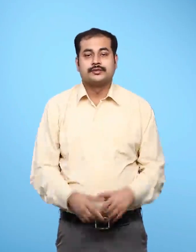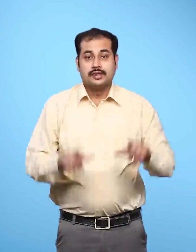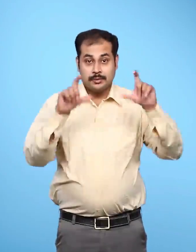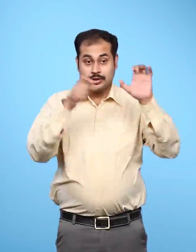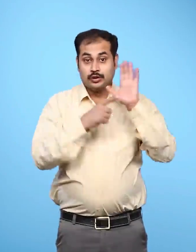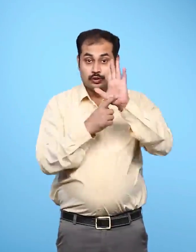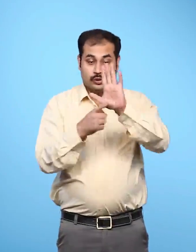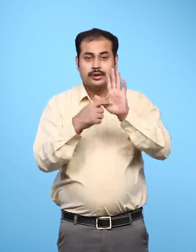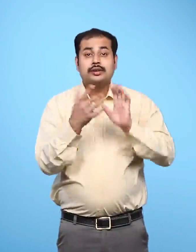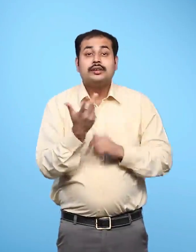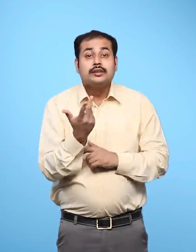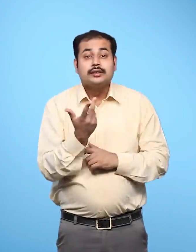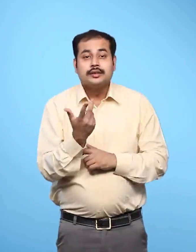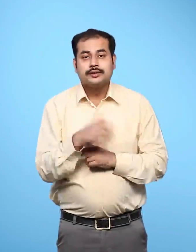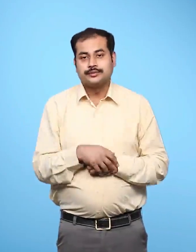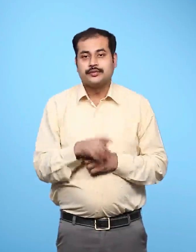Picture shows a boy taking bath.